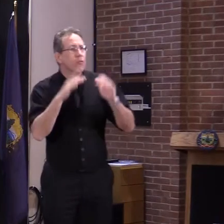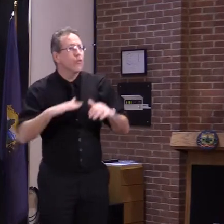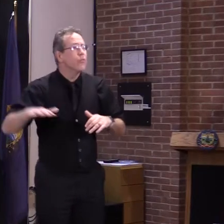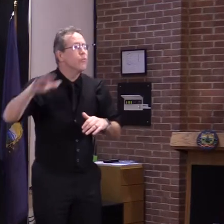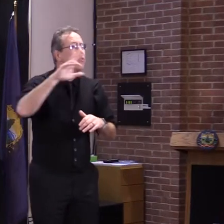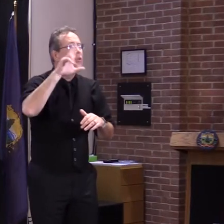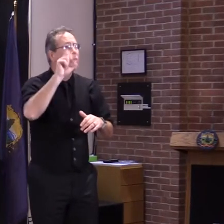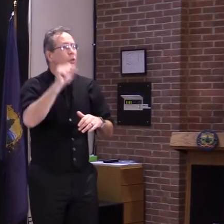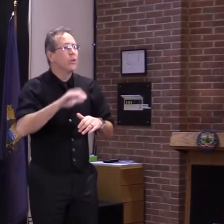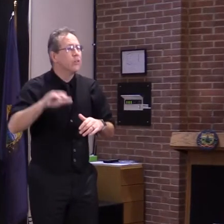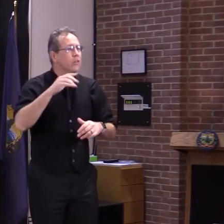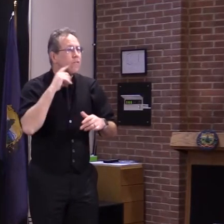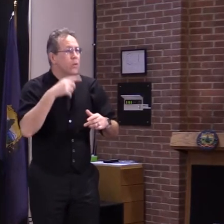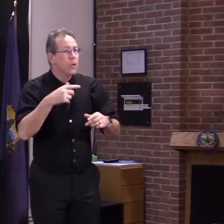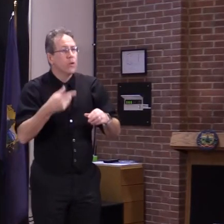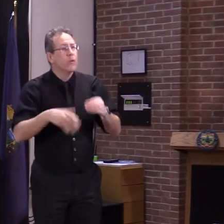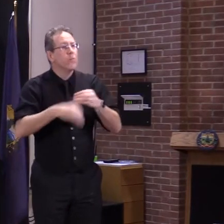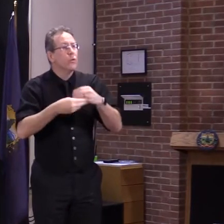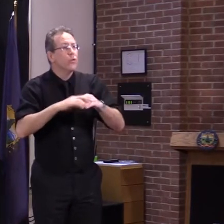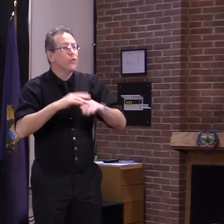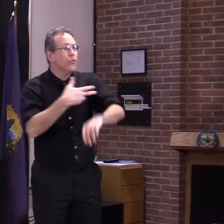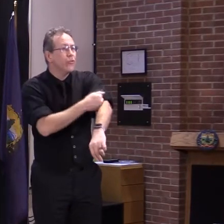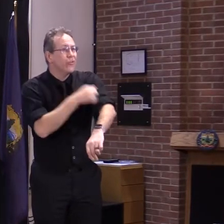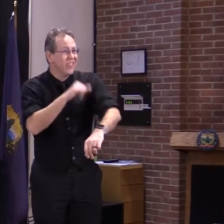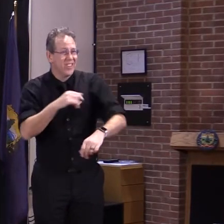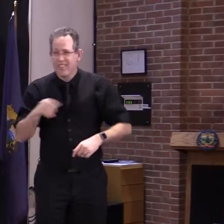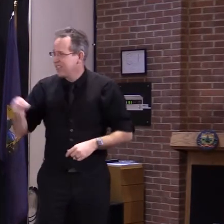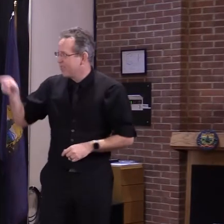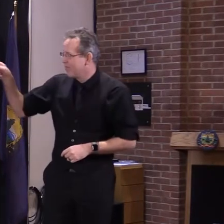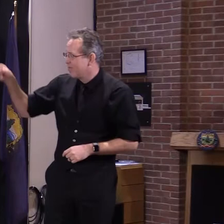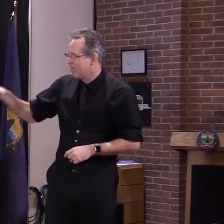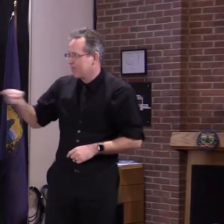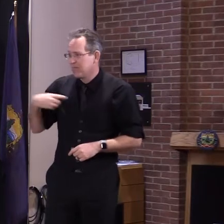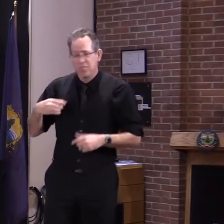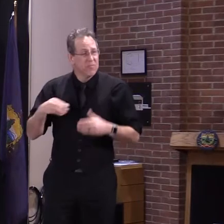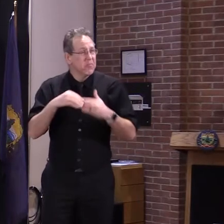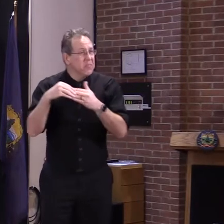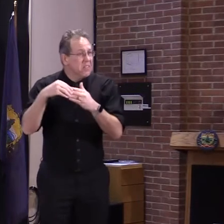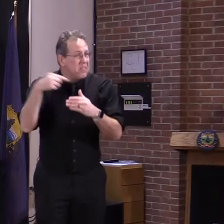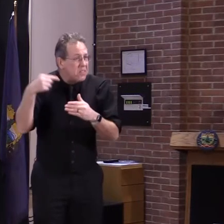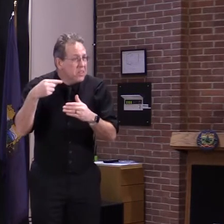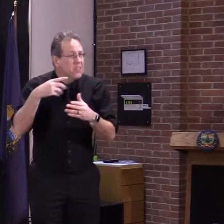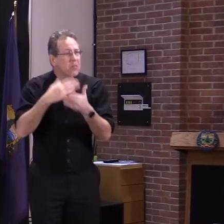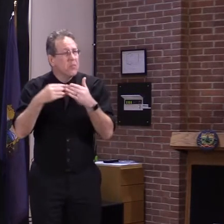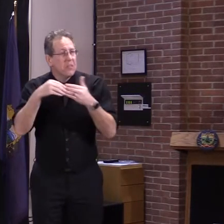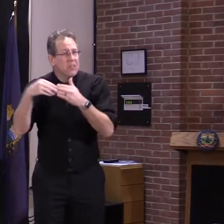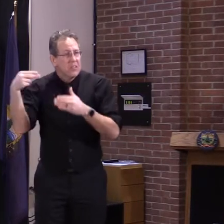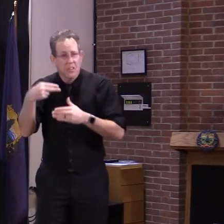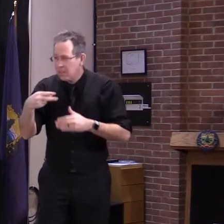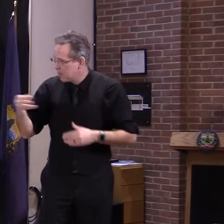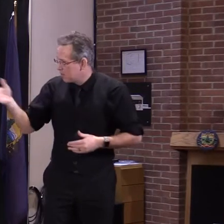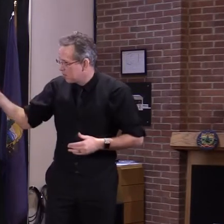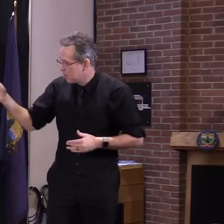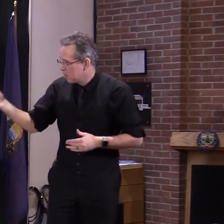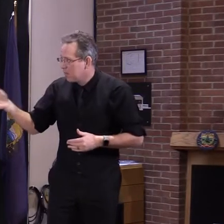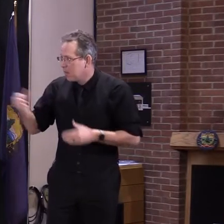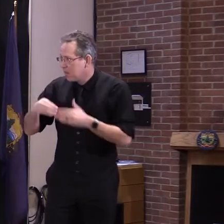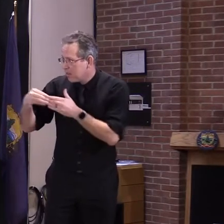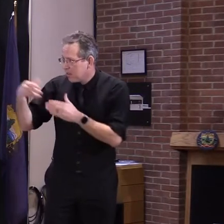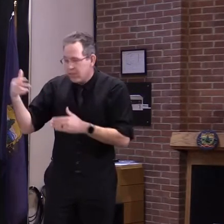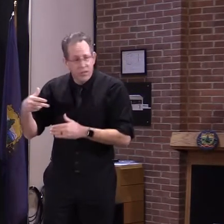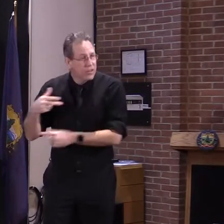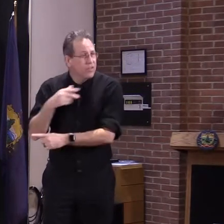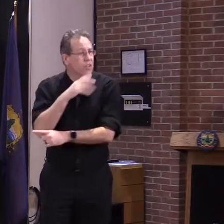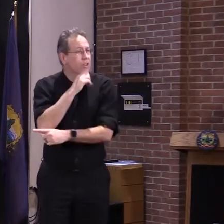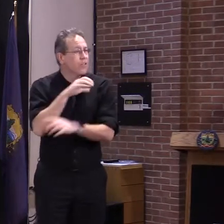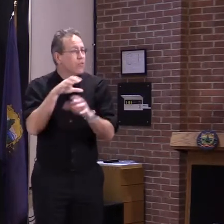see Vermont continuing to rank near at the top across the board. And we've added about 5,500 new Vermonters to the